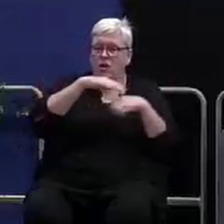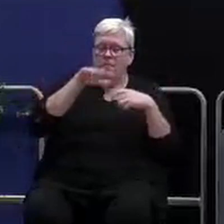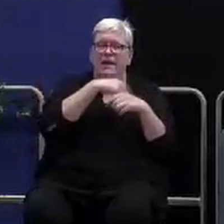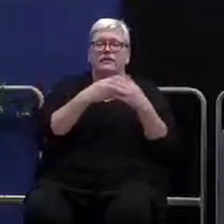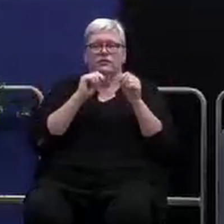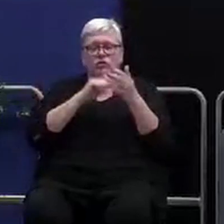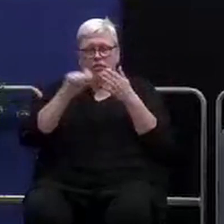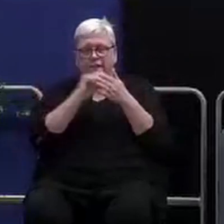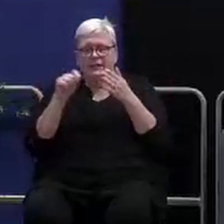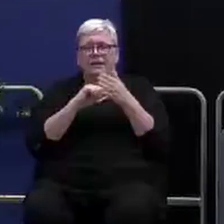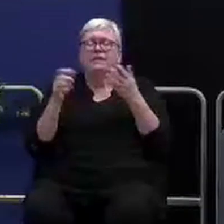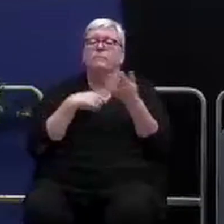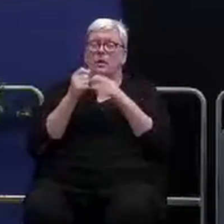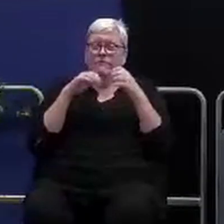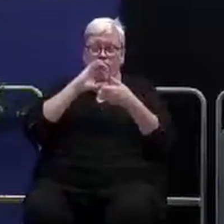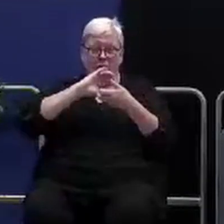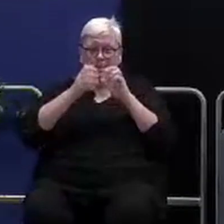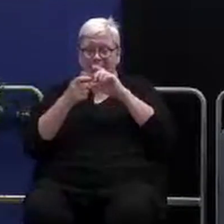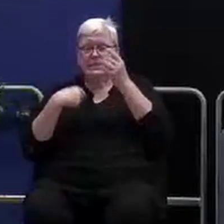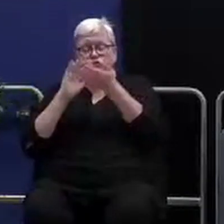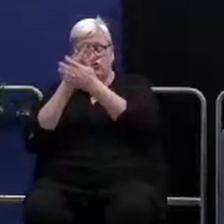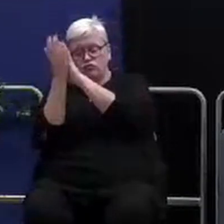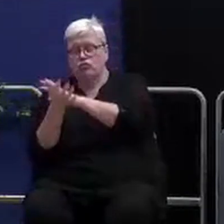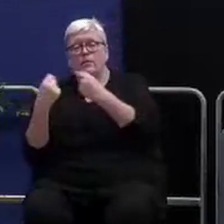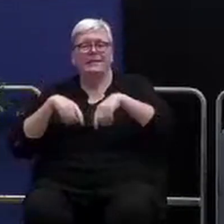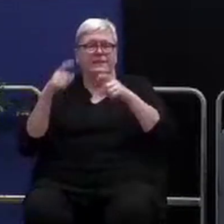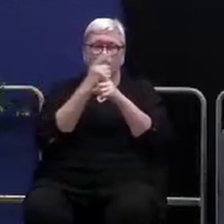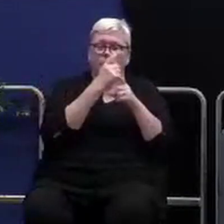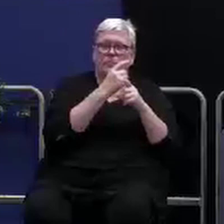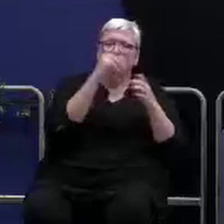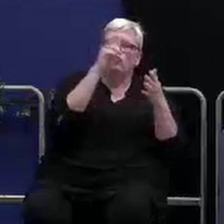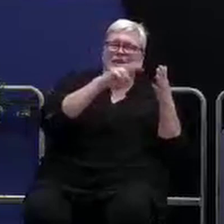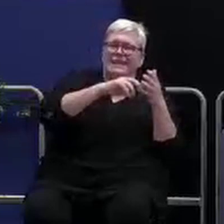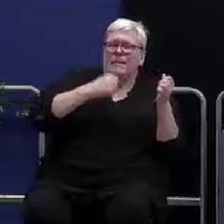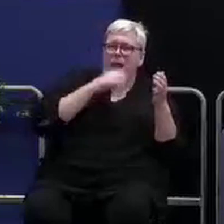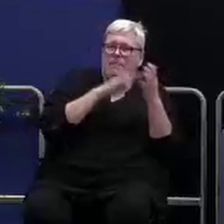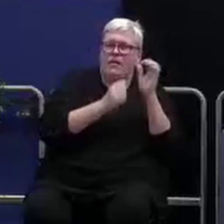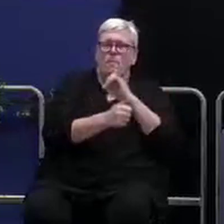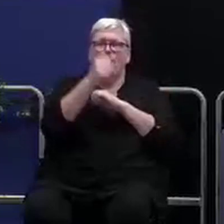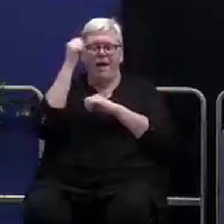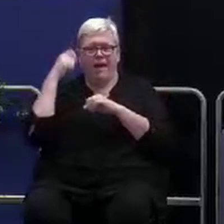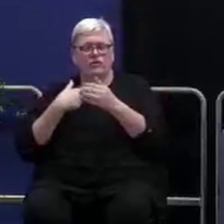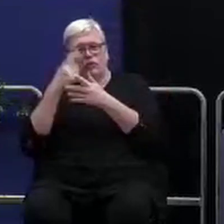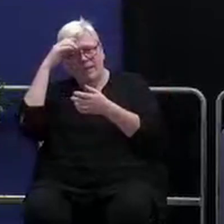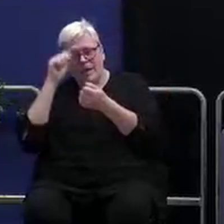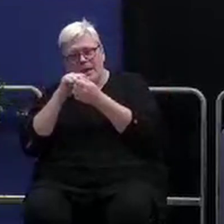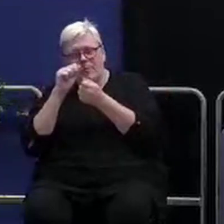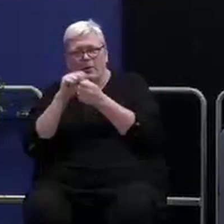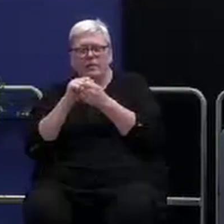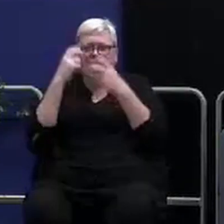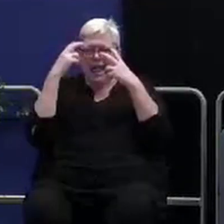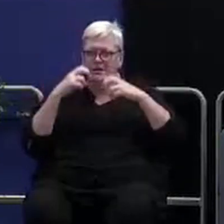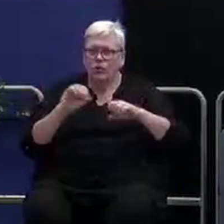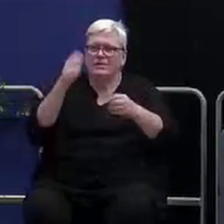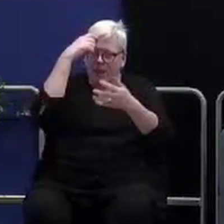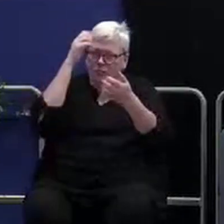and Fragmentation. Today, he'll be discussing his latest work, Reading My Mother Back, which is a genre-bending memoir that explores his memories of his